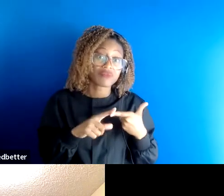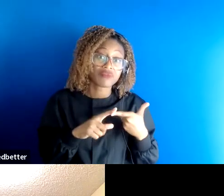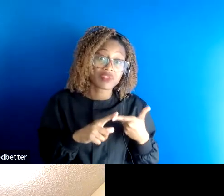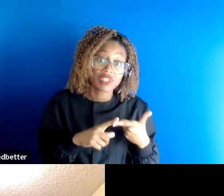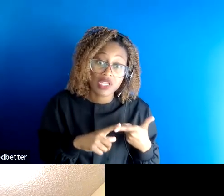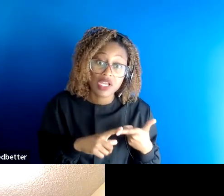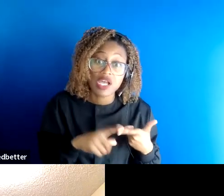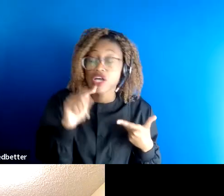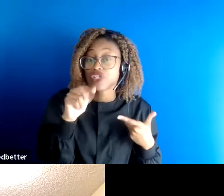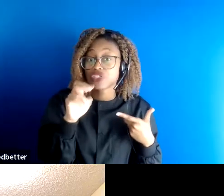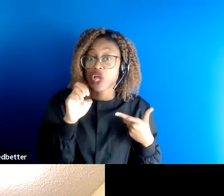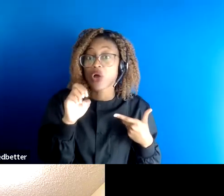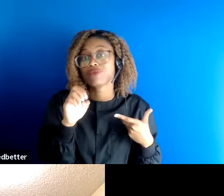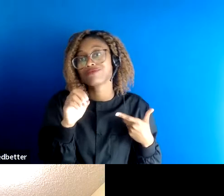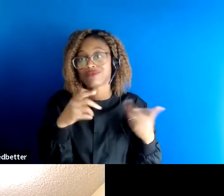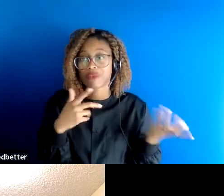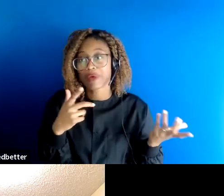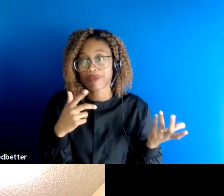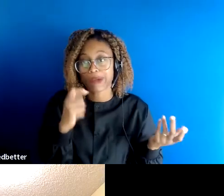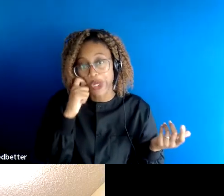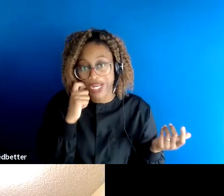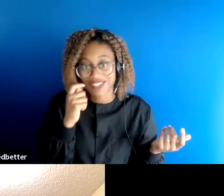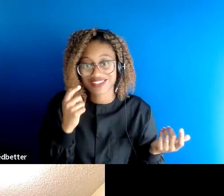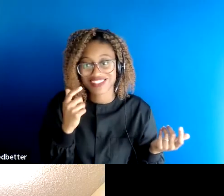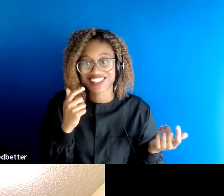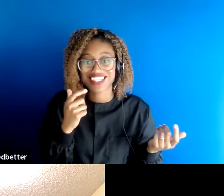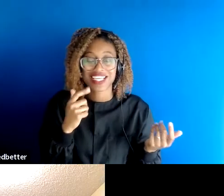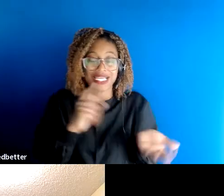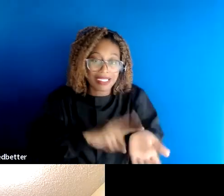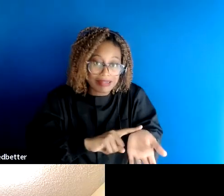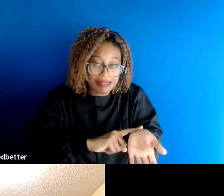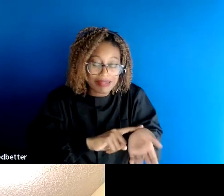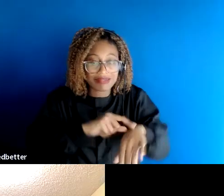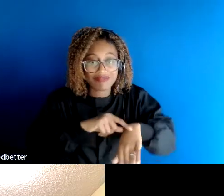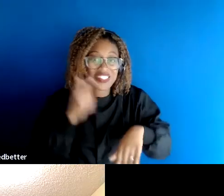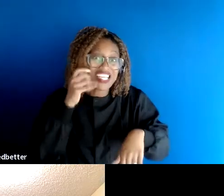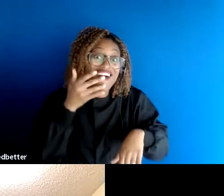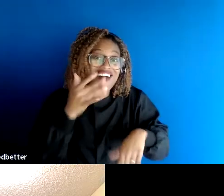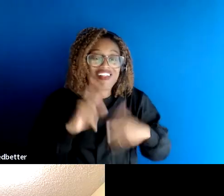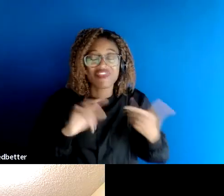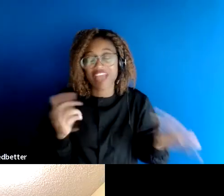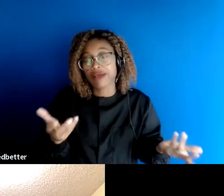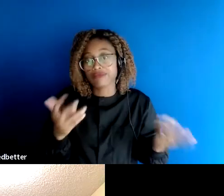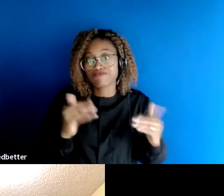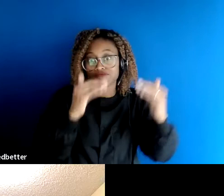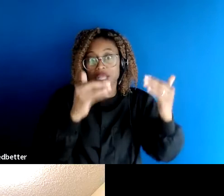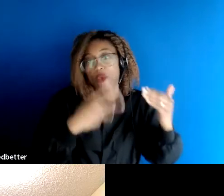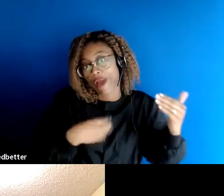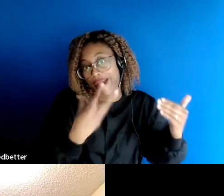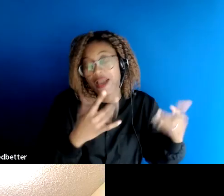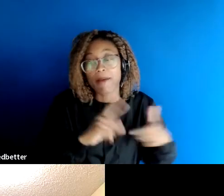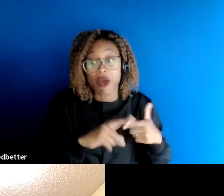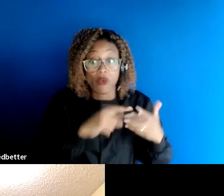tone privilege, or they were white. So race and skin tone privilege, all these different sort of things. They're like, so all of those different privileges that